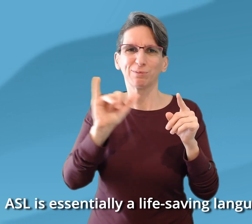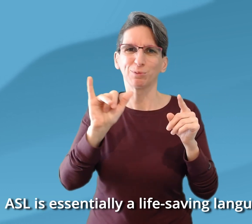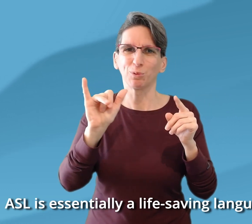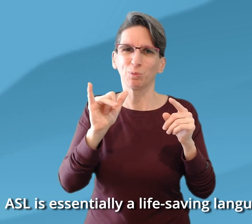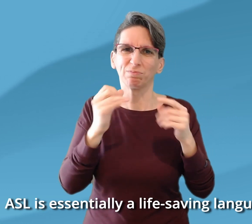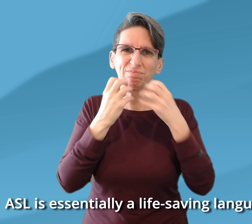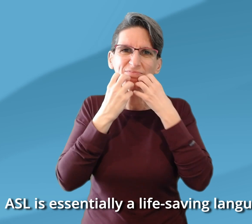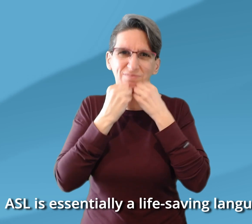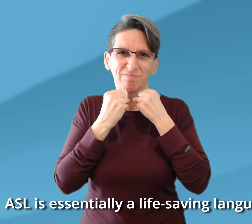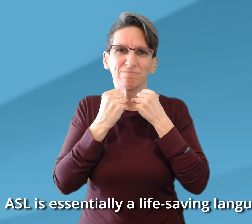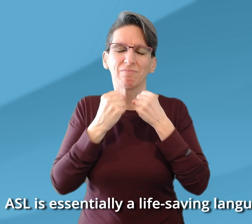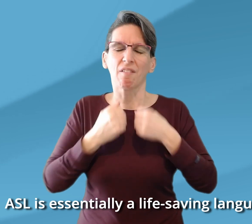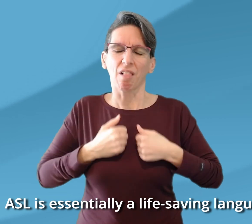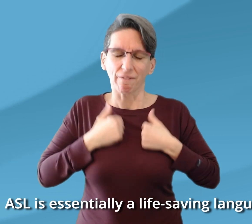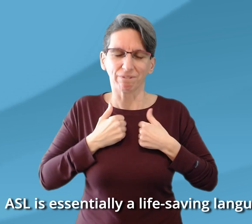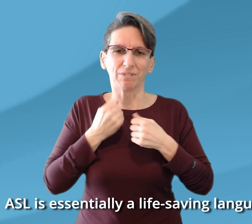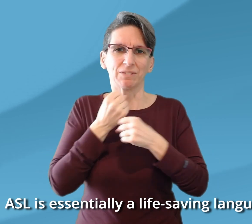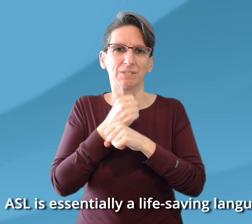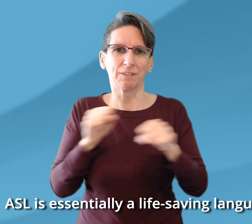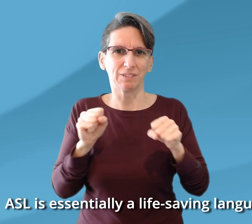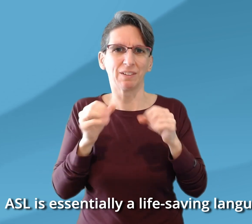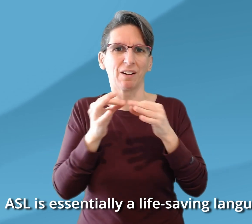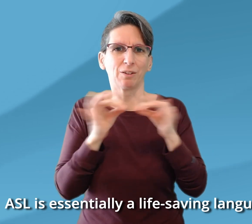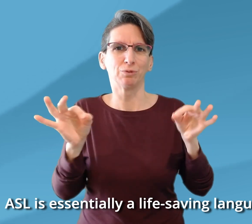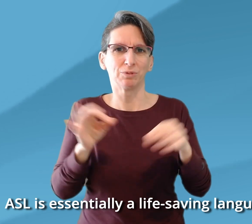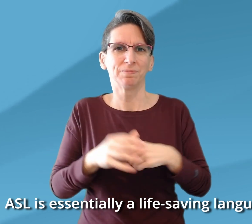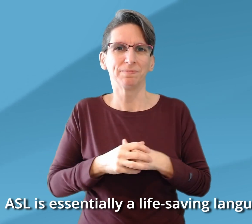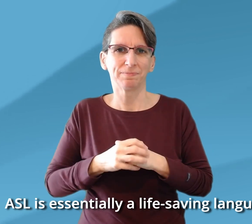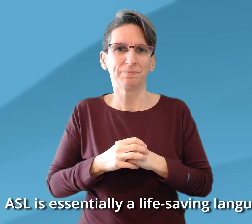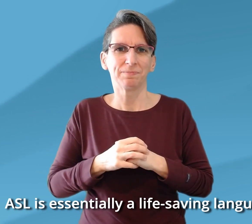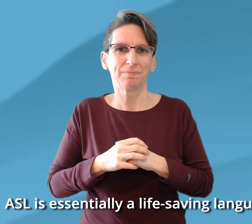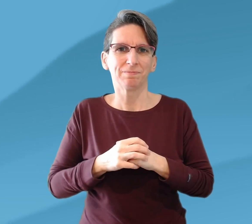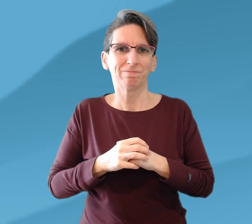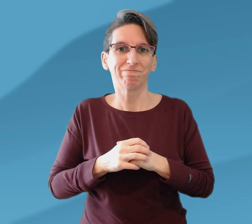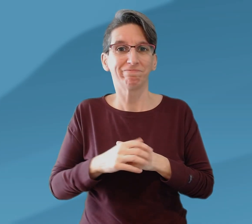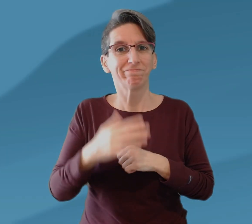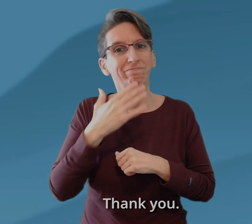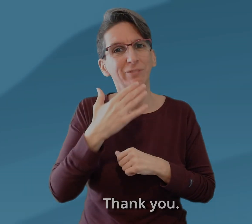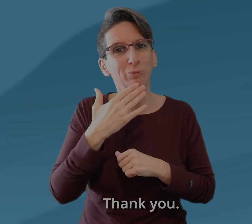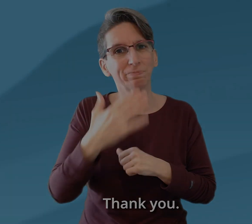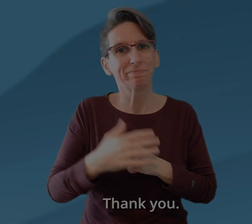life-saving language. Thank you.